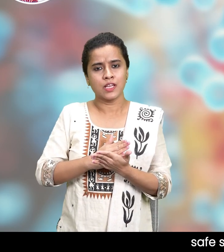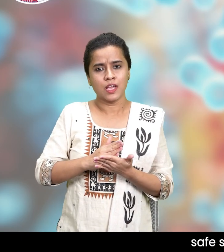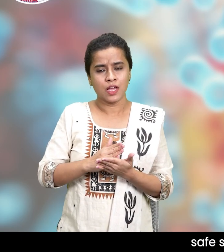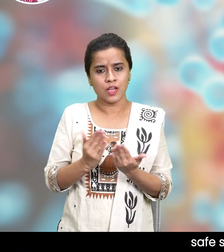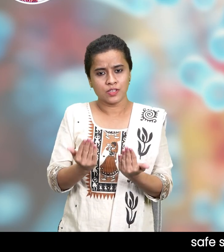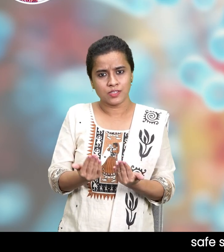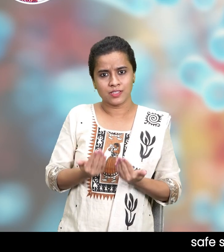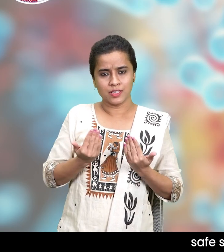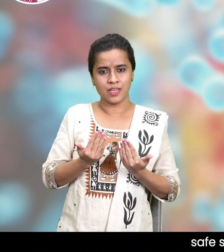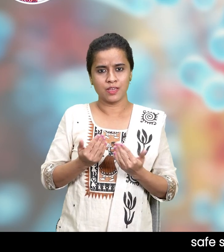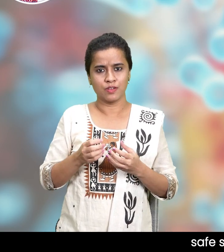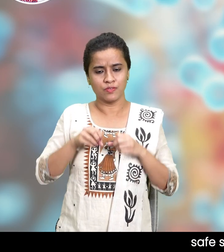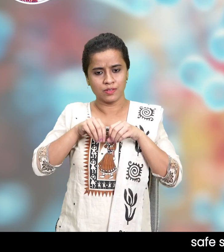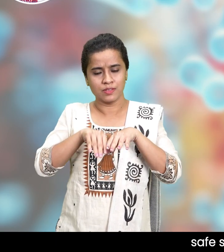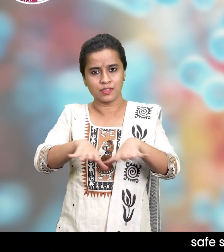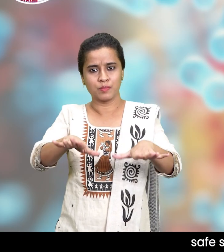of drinking water.